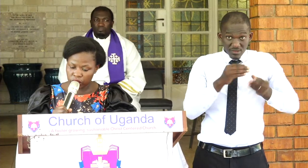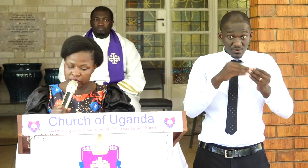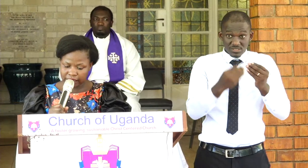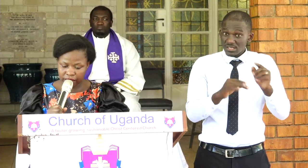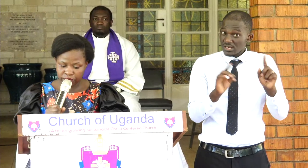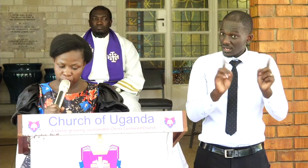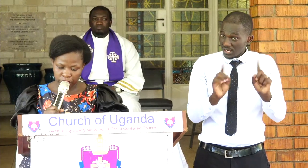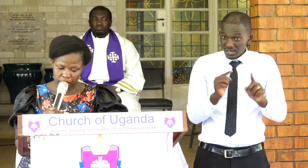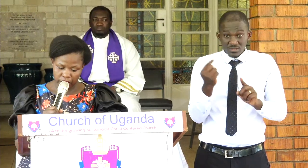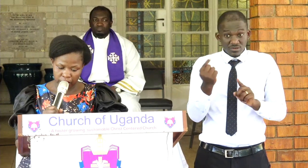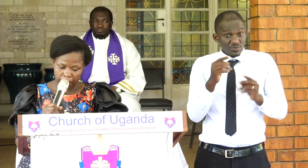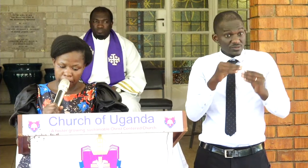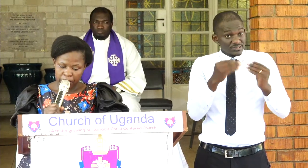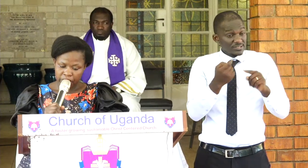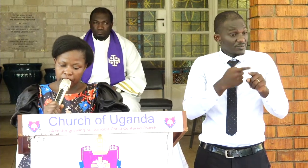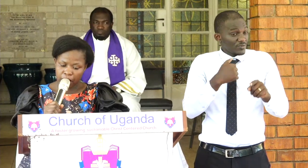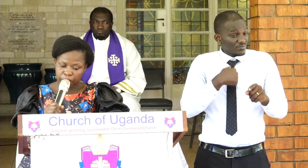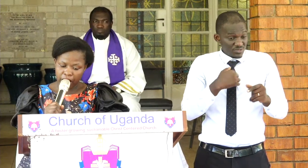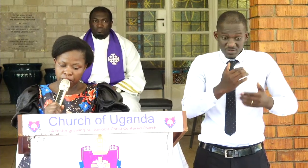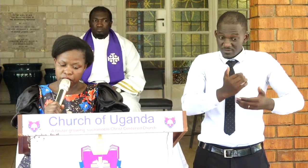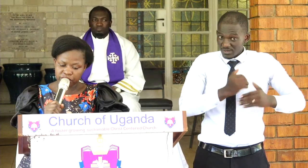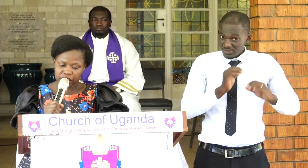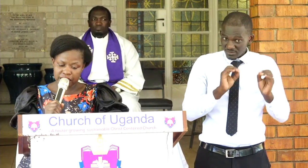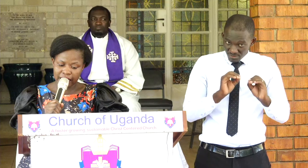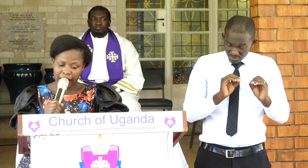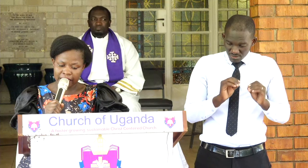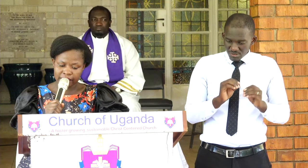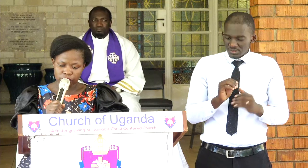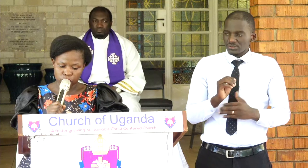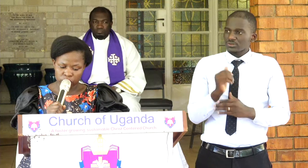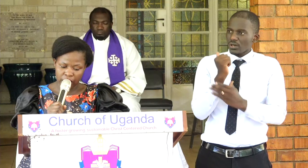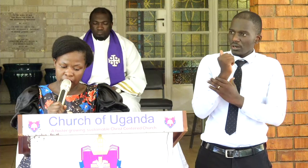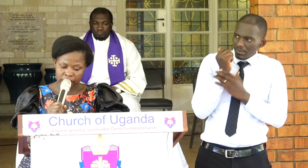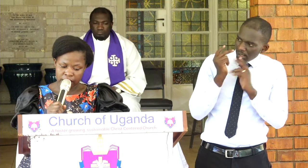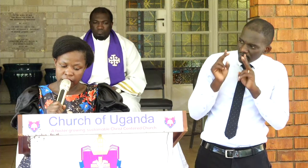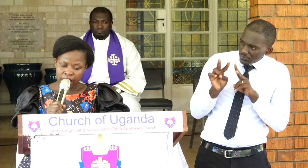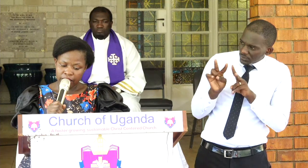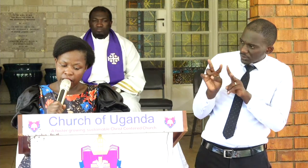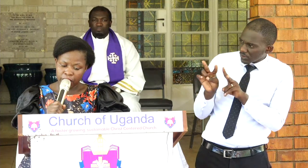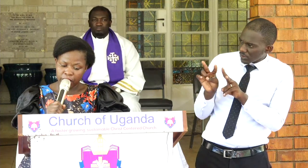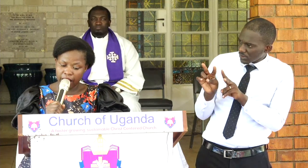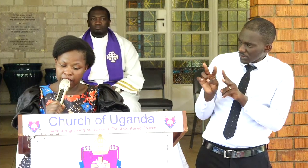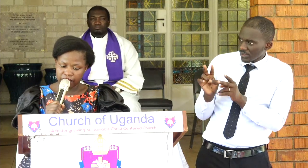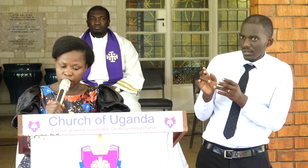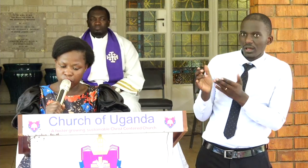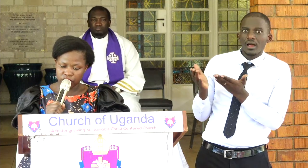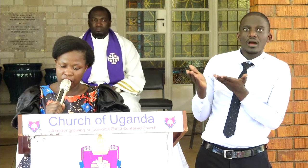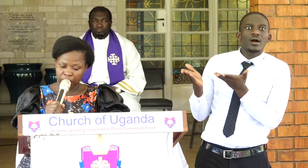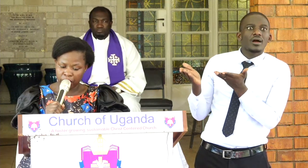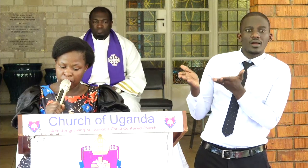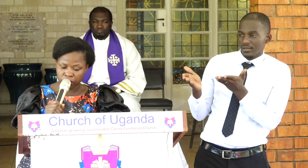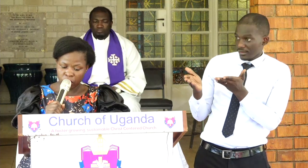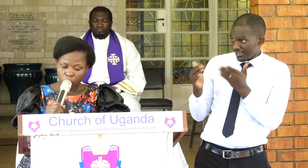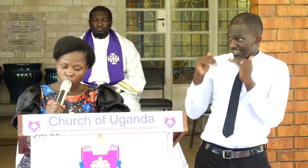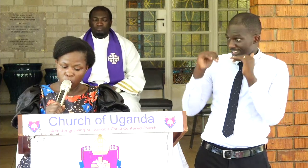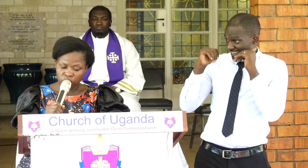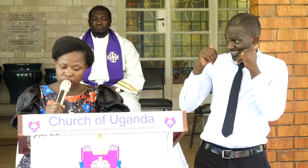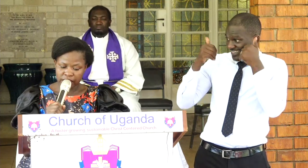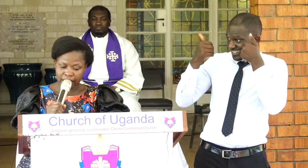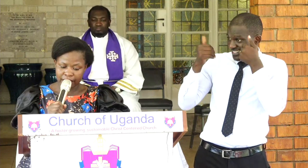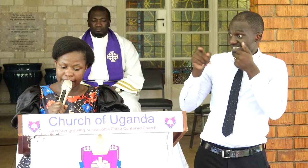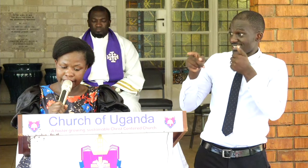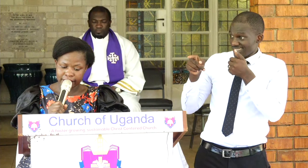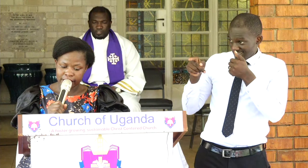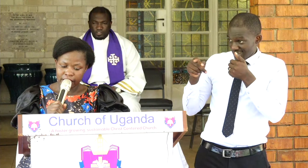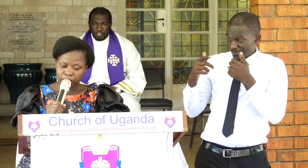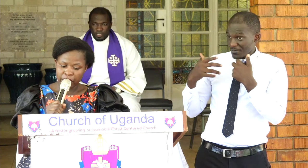your only son, from me. Then Abraham lifted his eyes and looked, and there behind him was a ram caught in